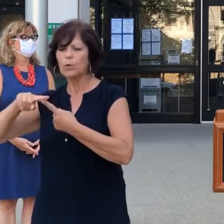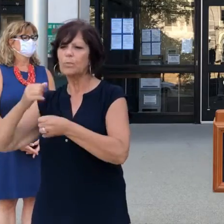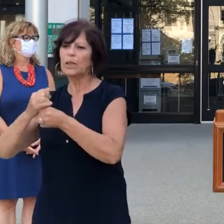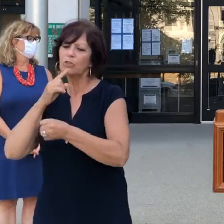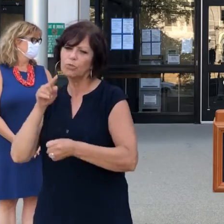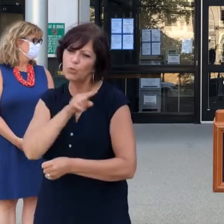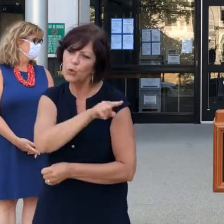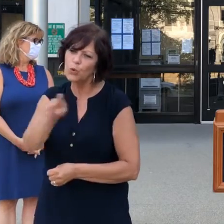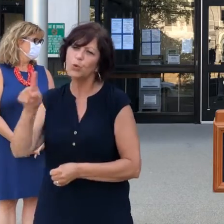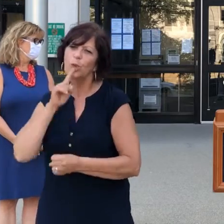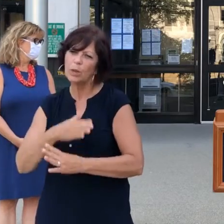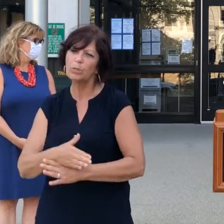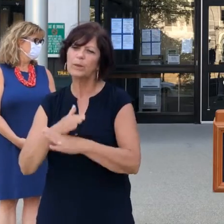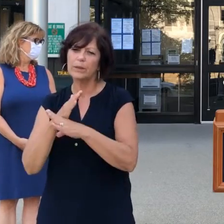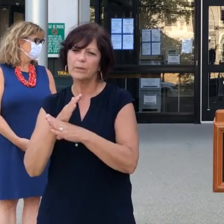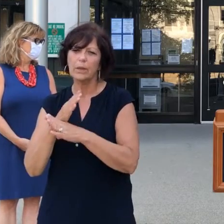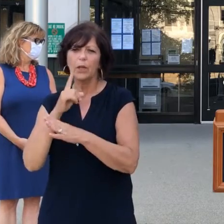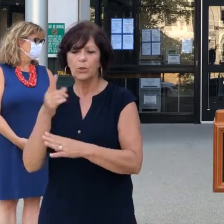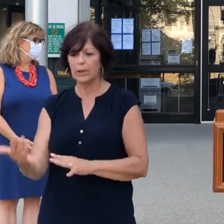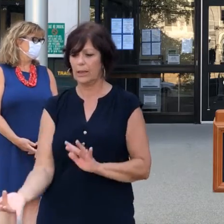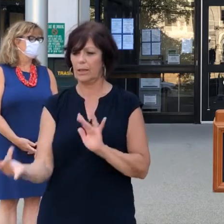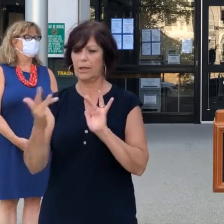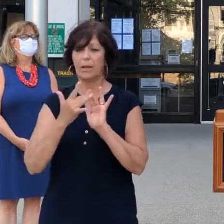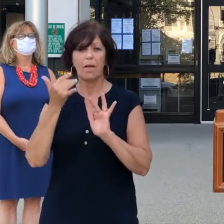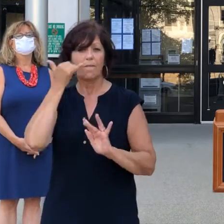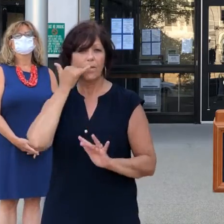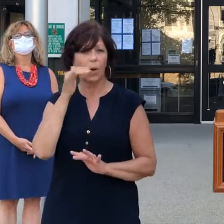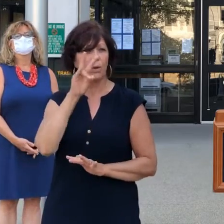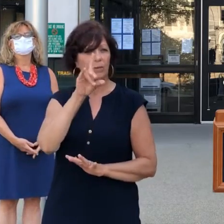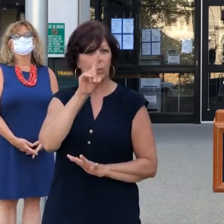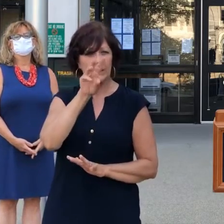protections. You're able to reach our office via phone at